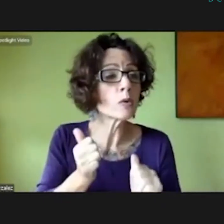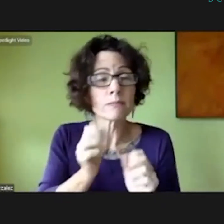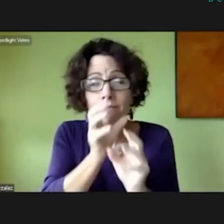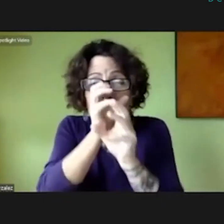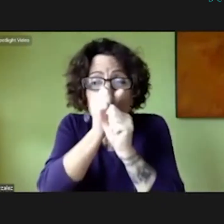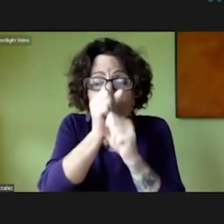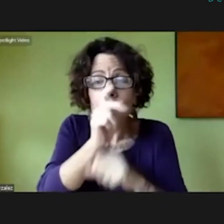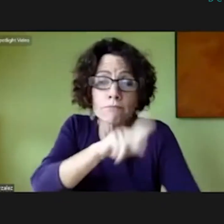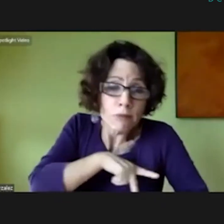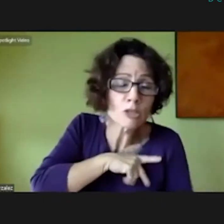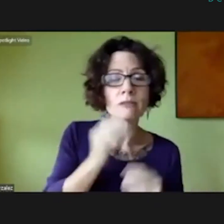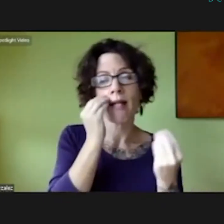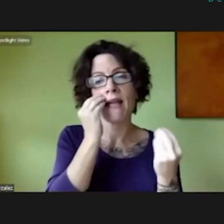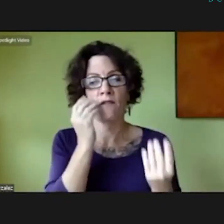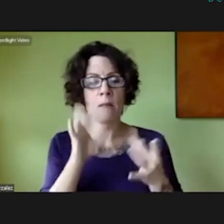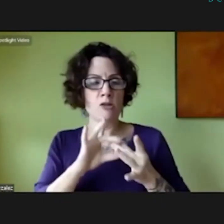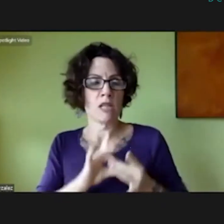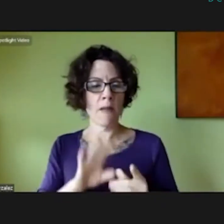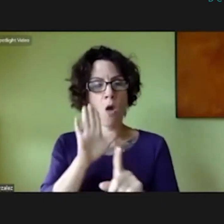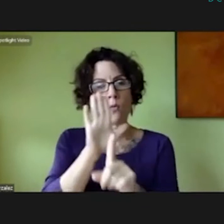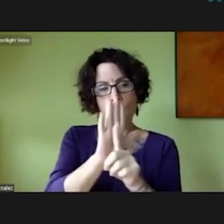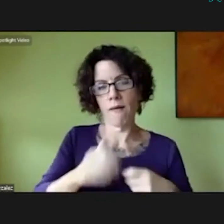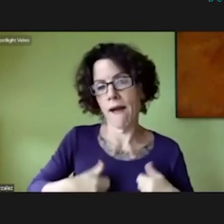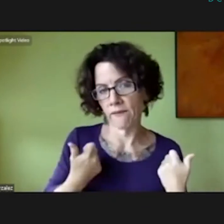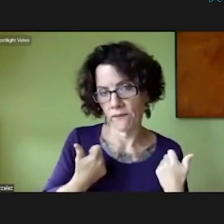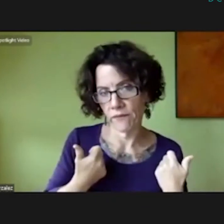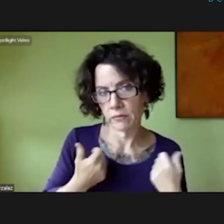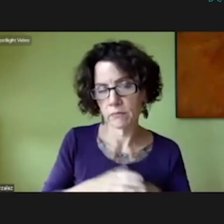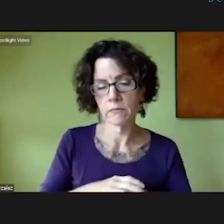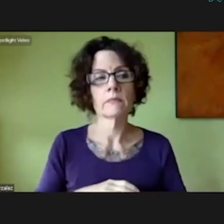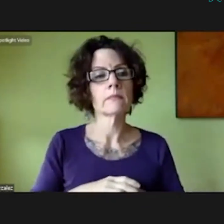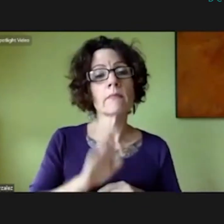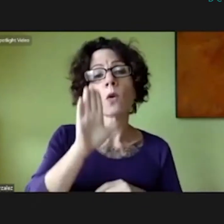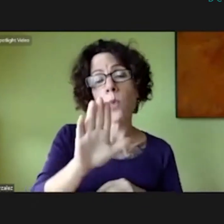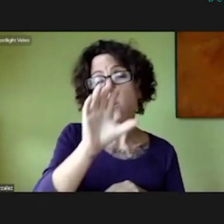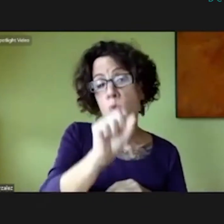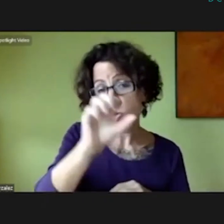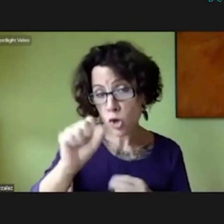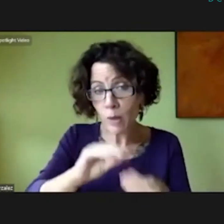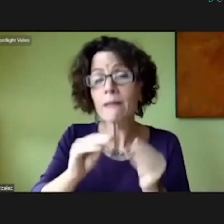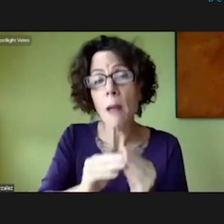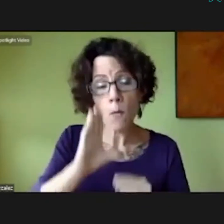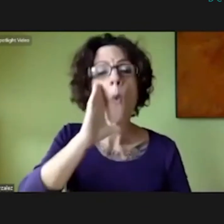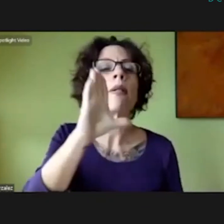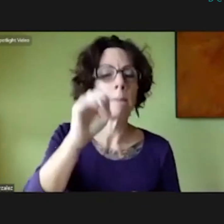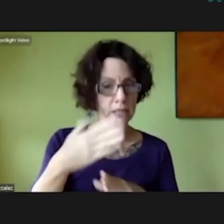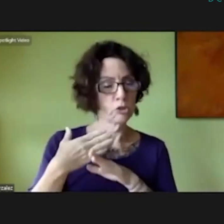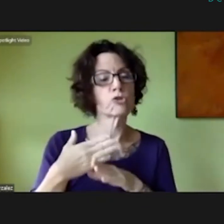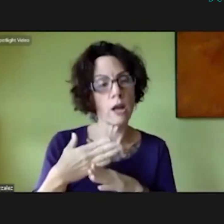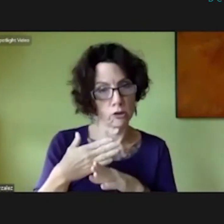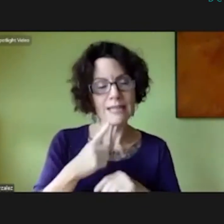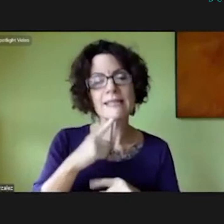trustworthy. You will be sharing some of the most confidential personal